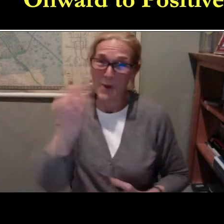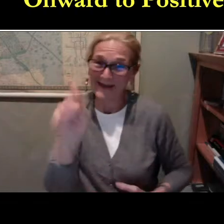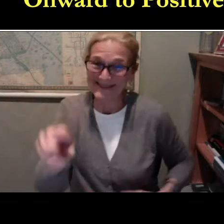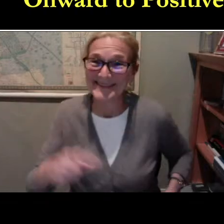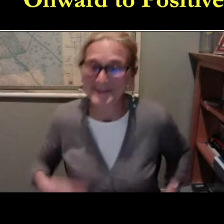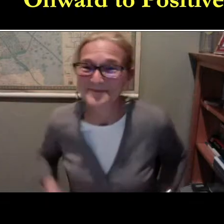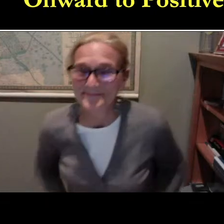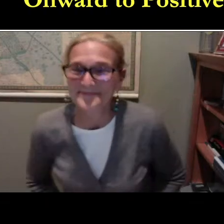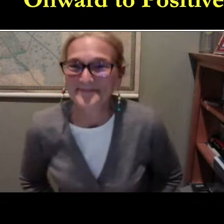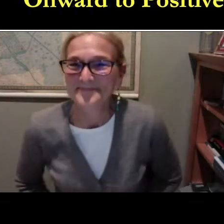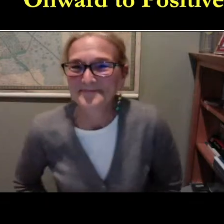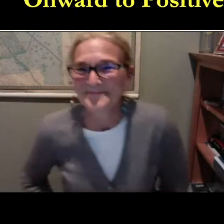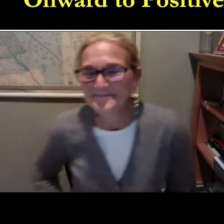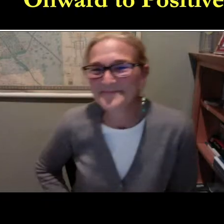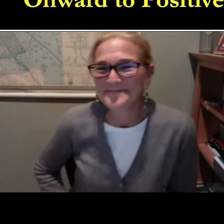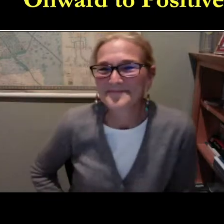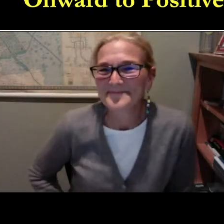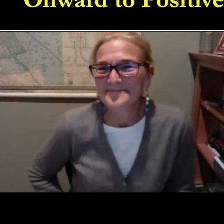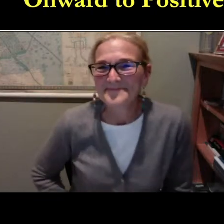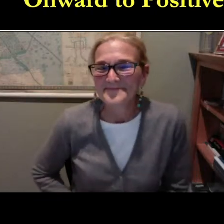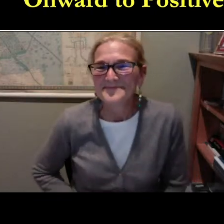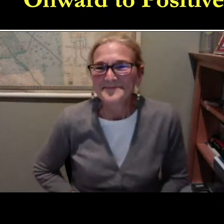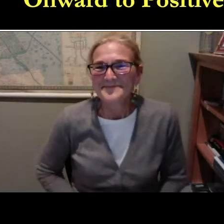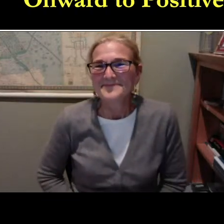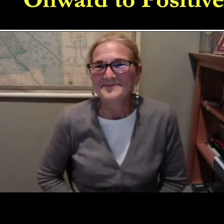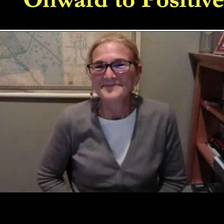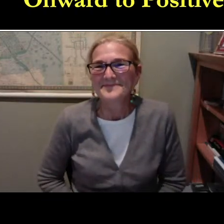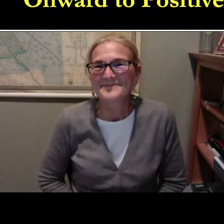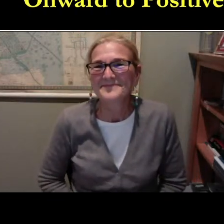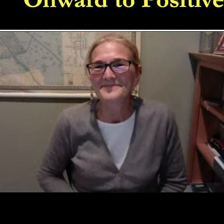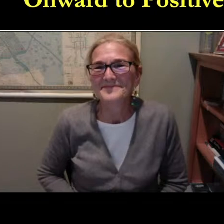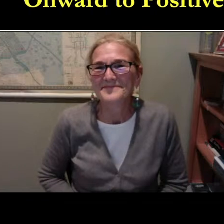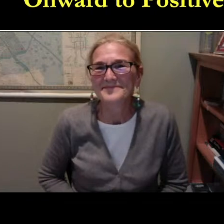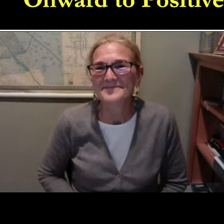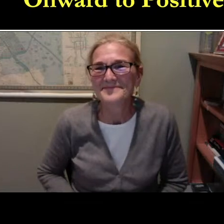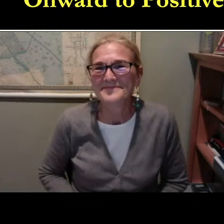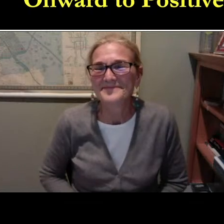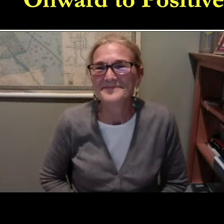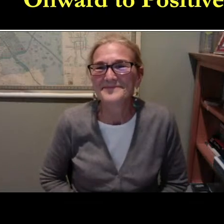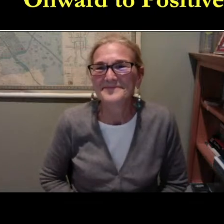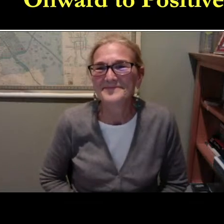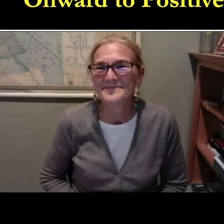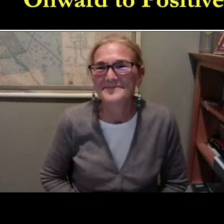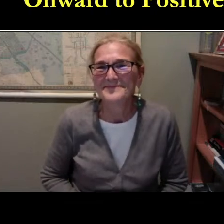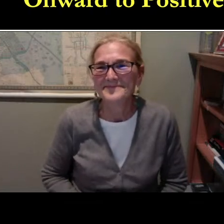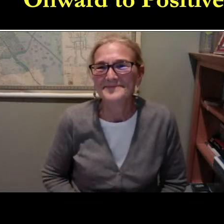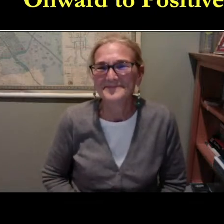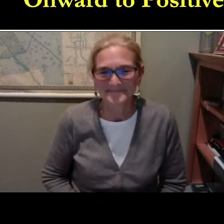to think about how to make it work. But I think it's a good question.